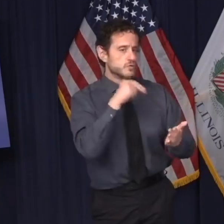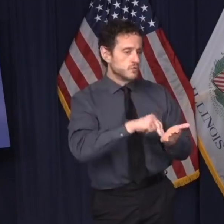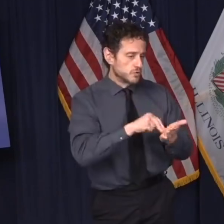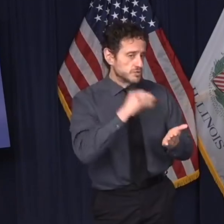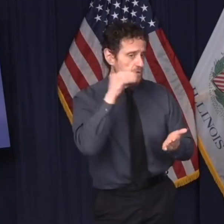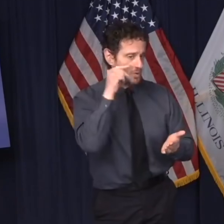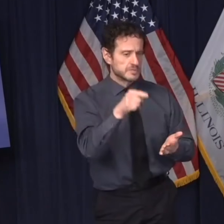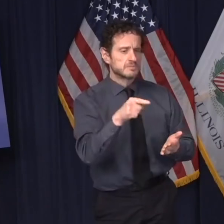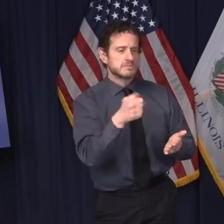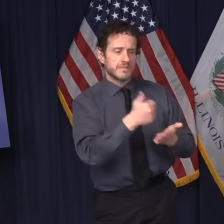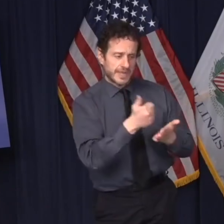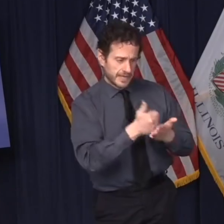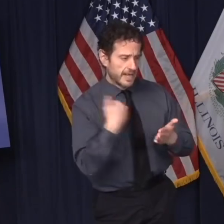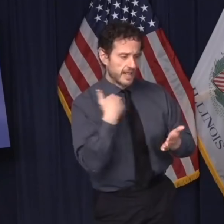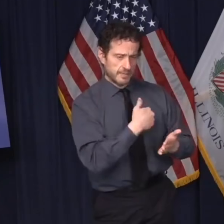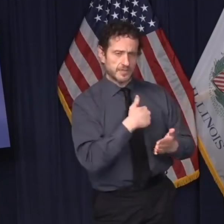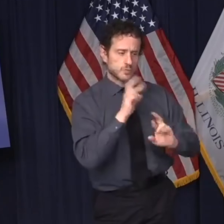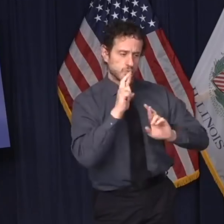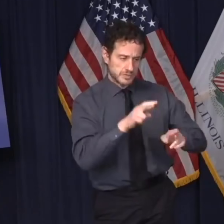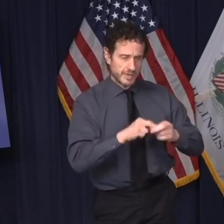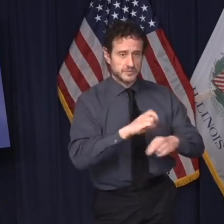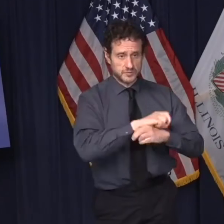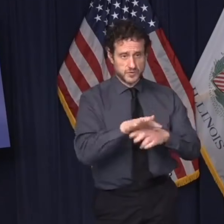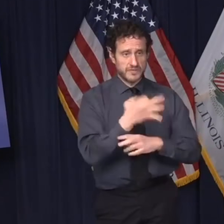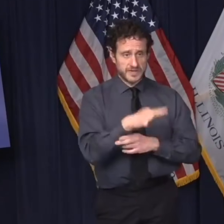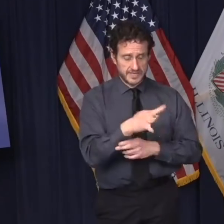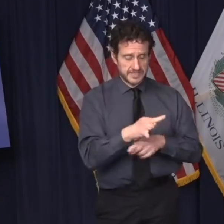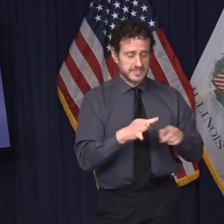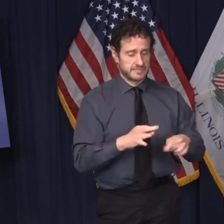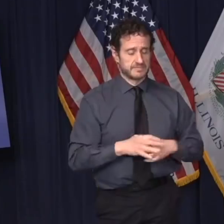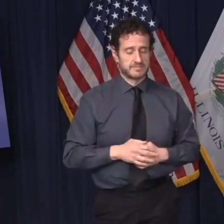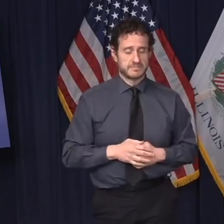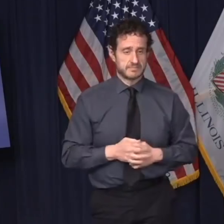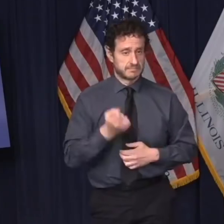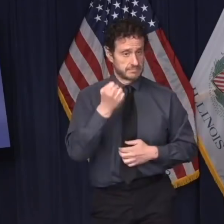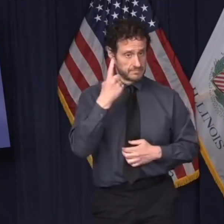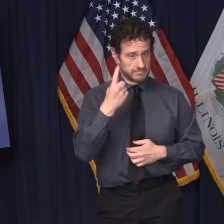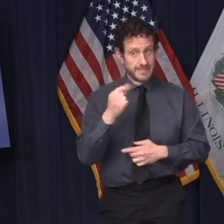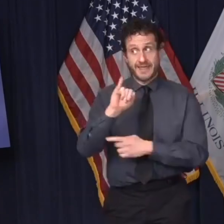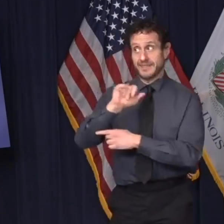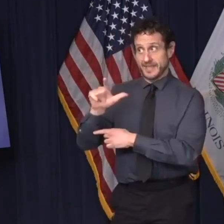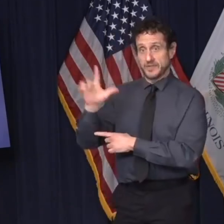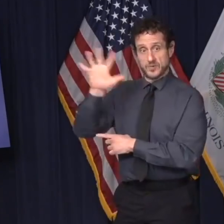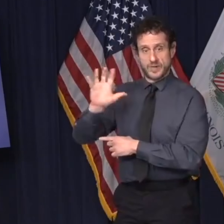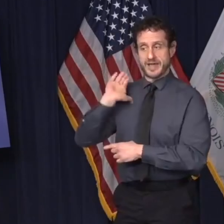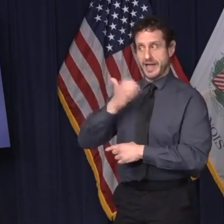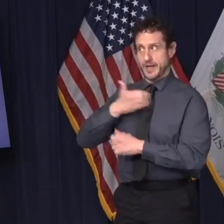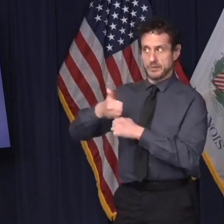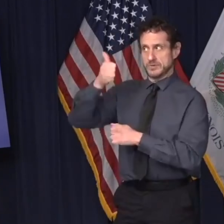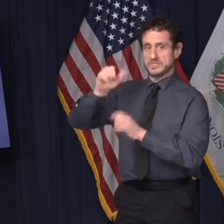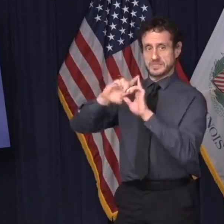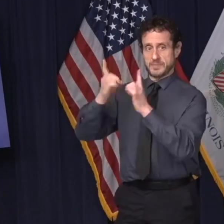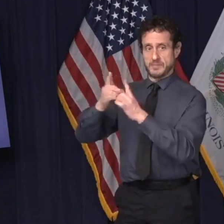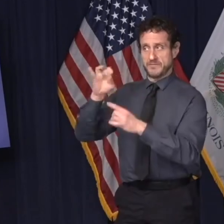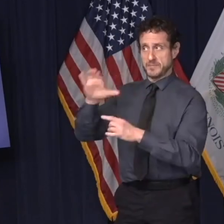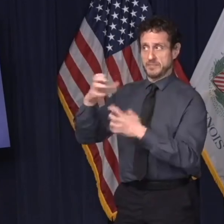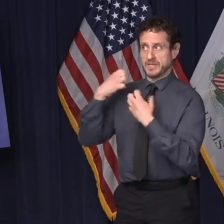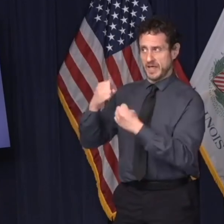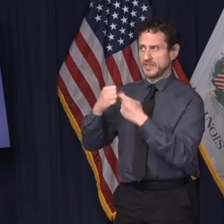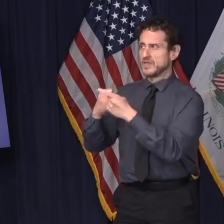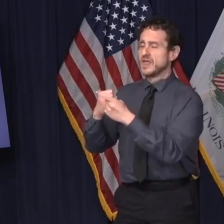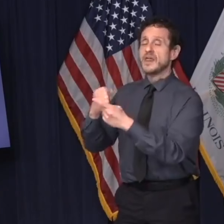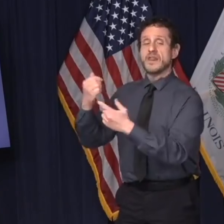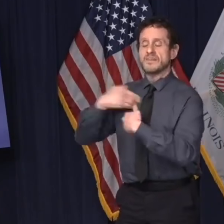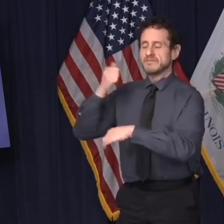all elements of our COVID-19 response. That said, the Illinois Department of Public Health has prioritized protecting